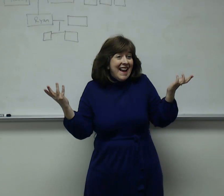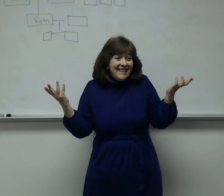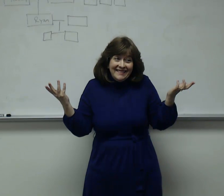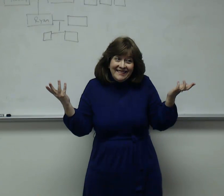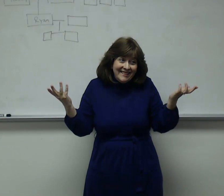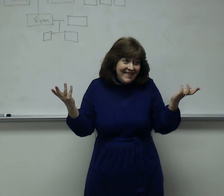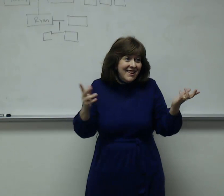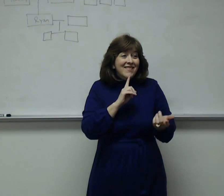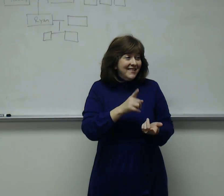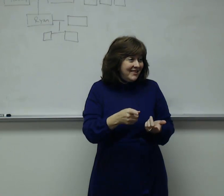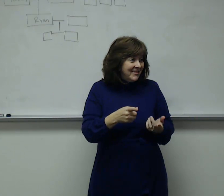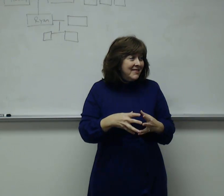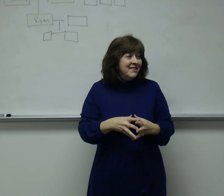I don't know, but it's true.